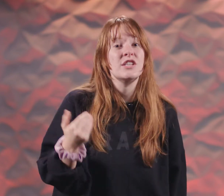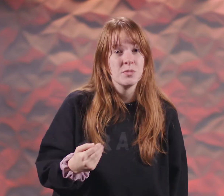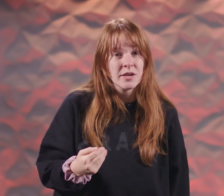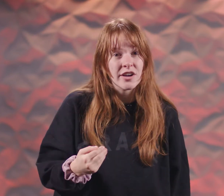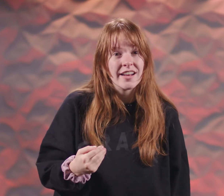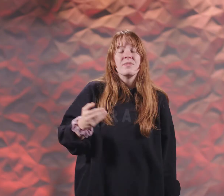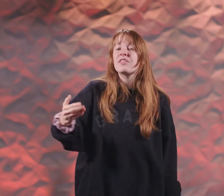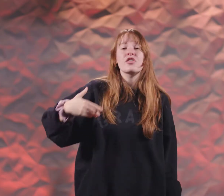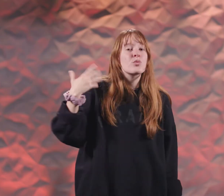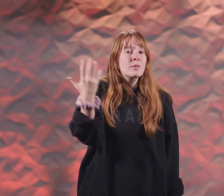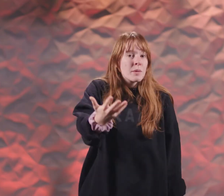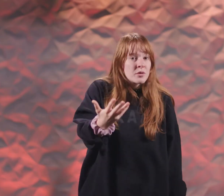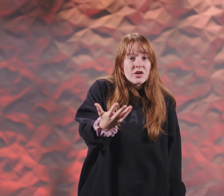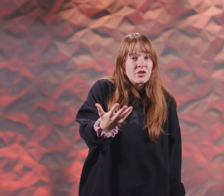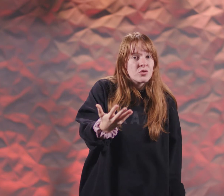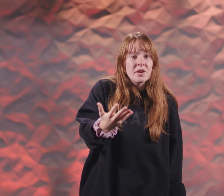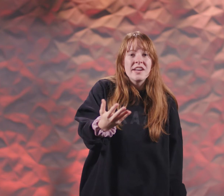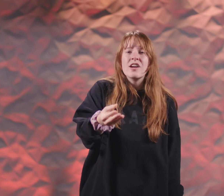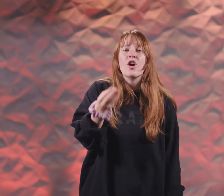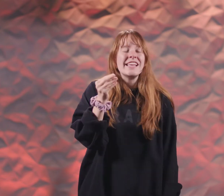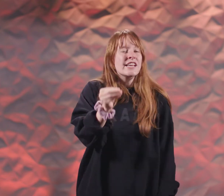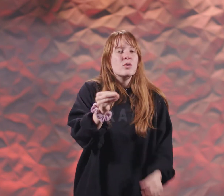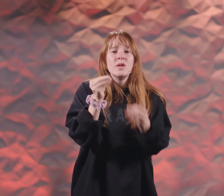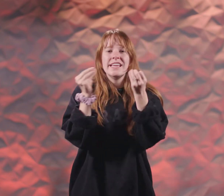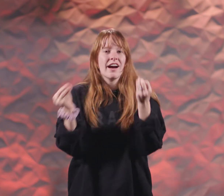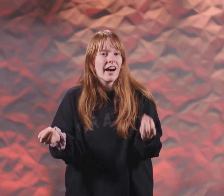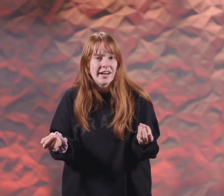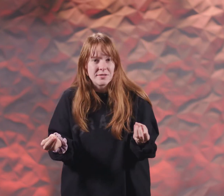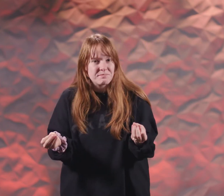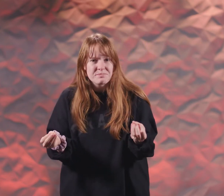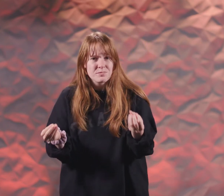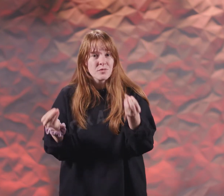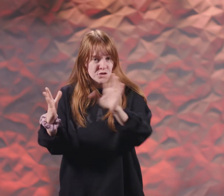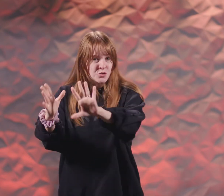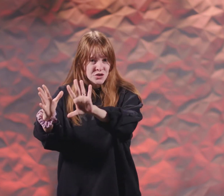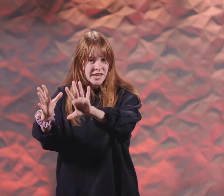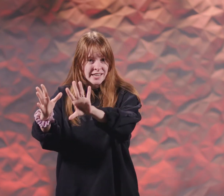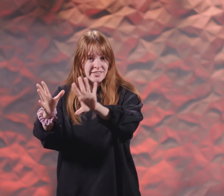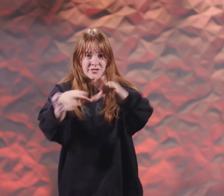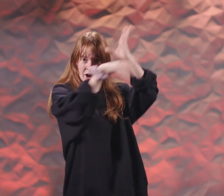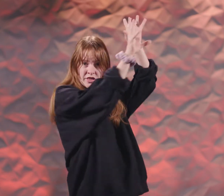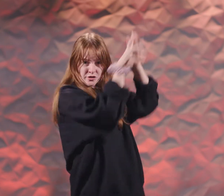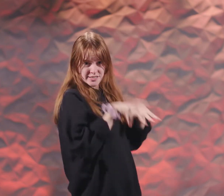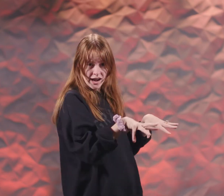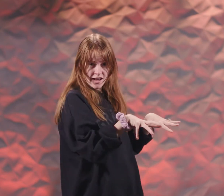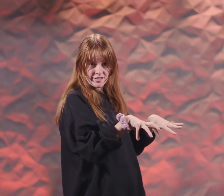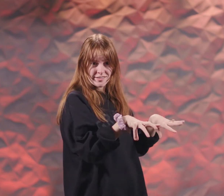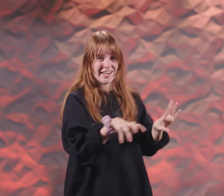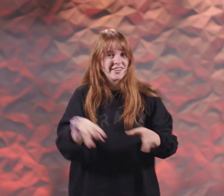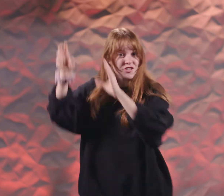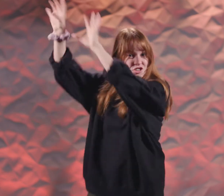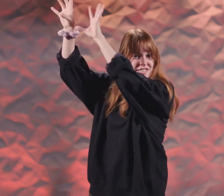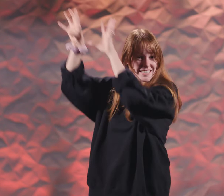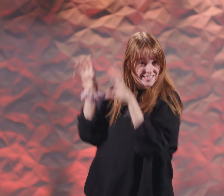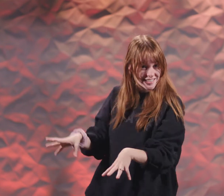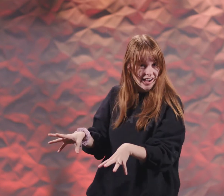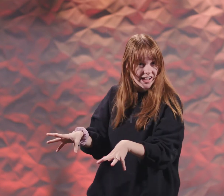Spirit. And the three members of the Trinity are equally God. So just like the Father is God and Jesus is God,